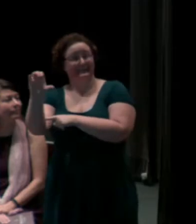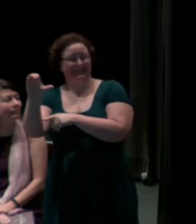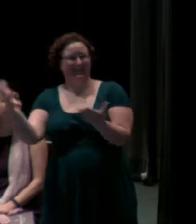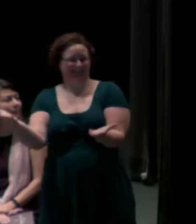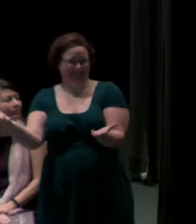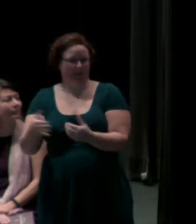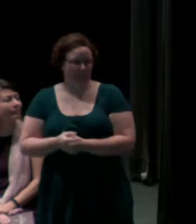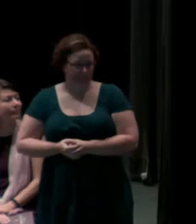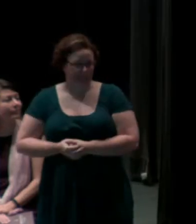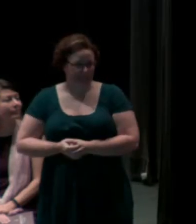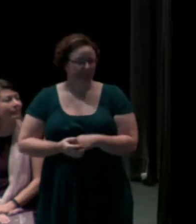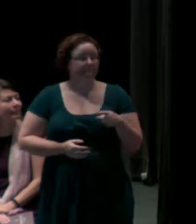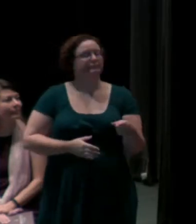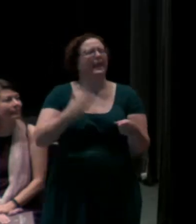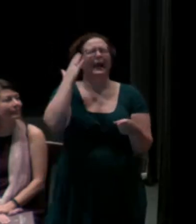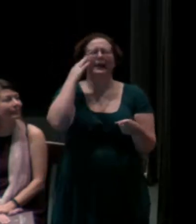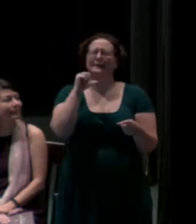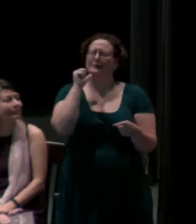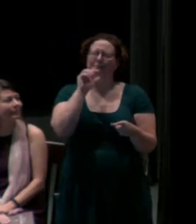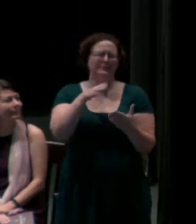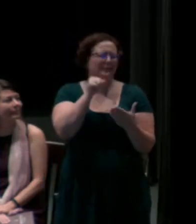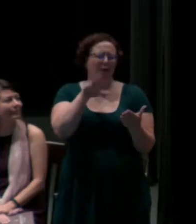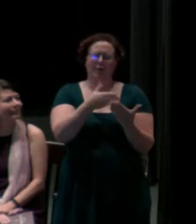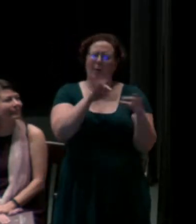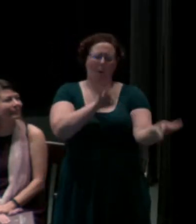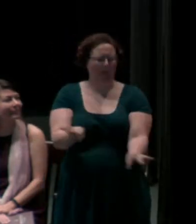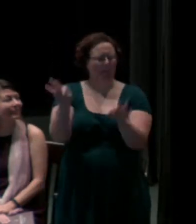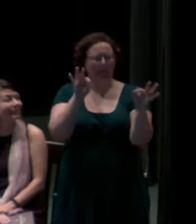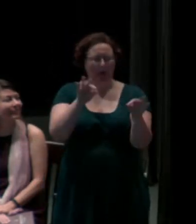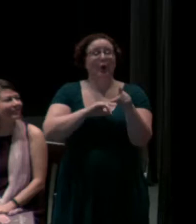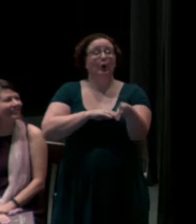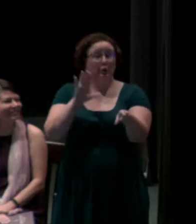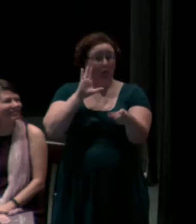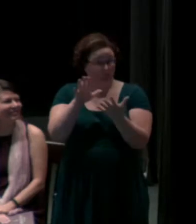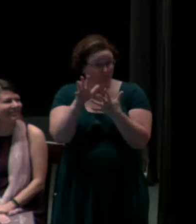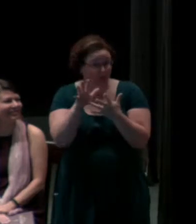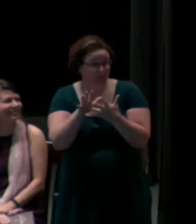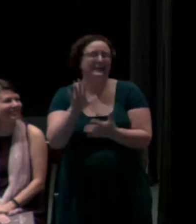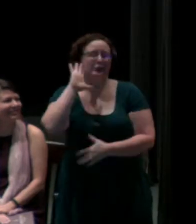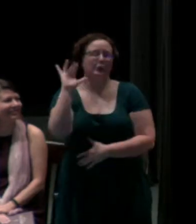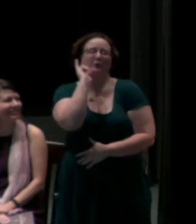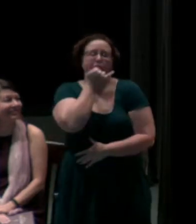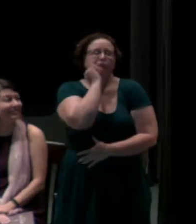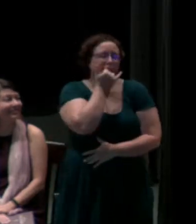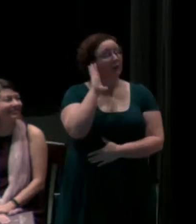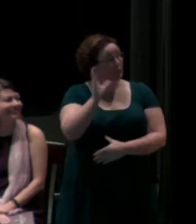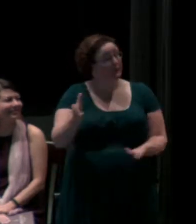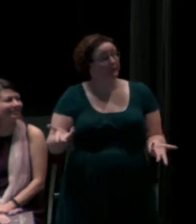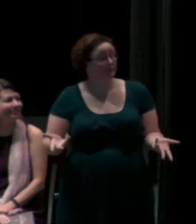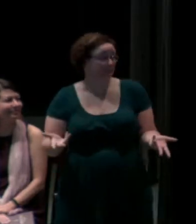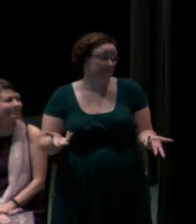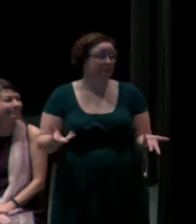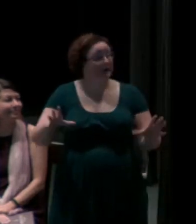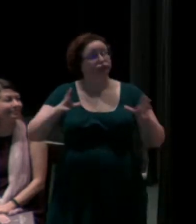Now, I know that we are not all perfect, and as first years, you will make a handful of mistakes. And that's okay.